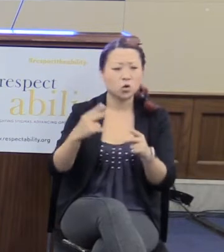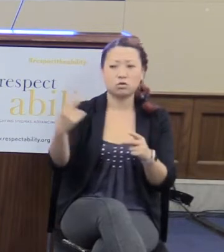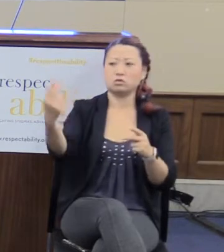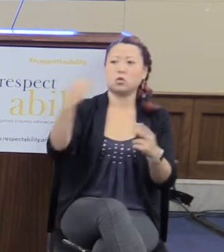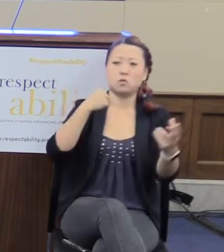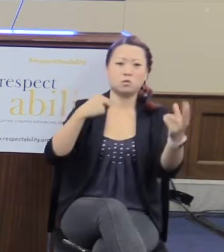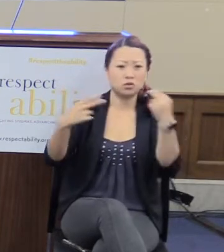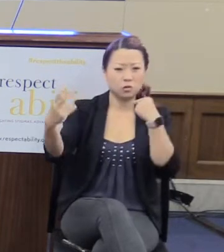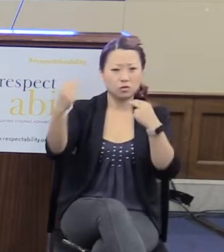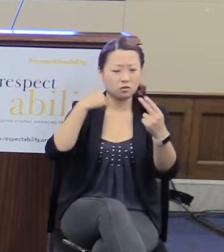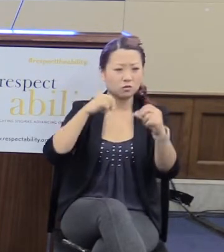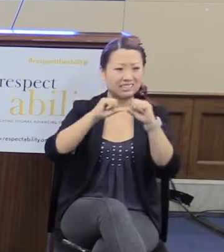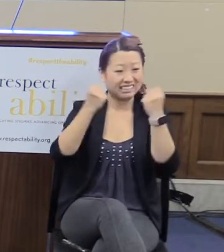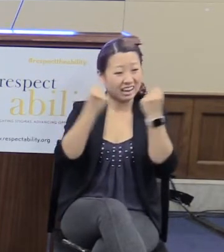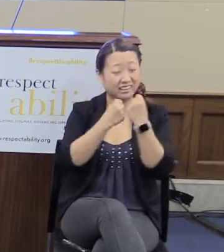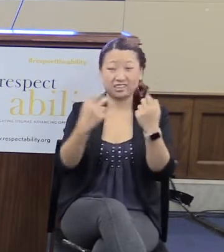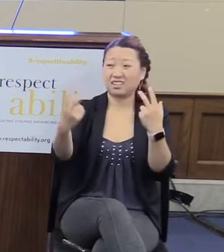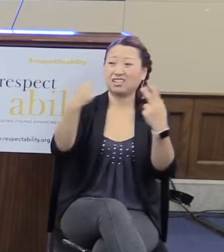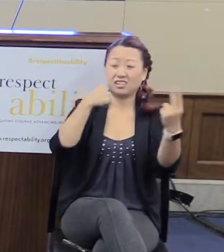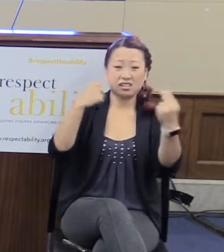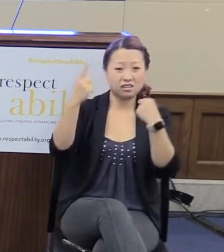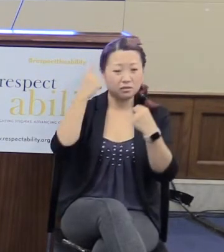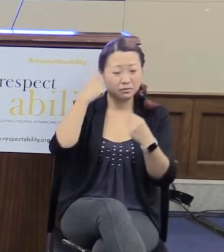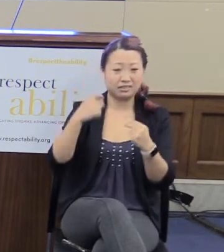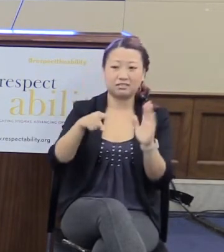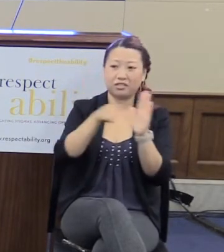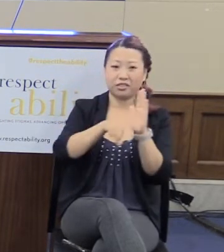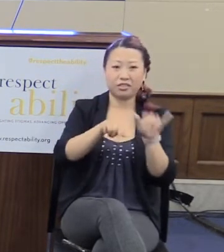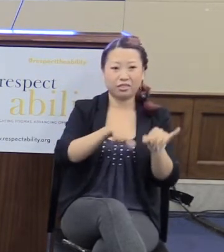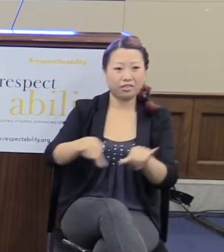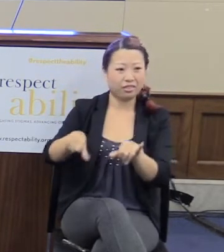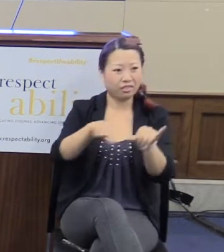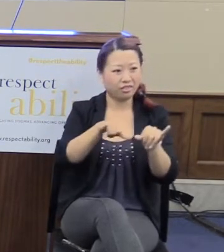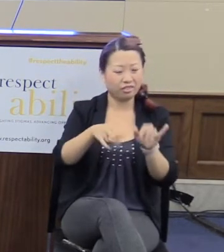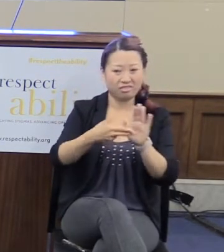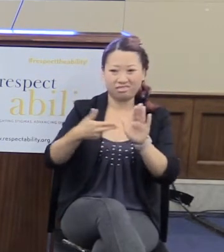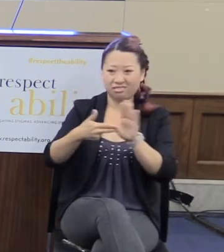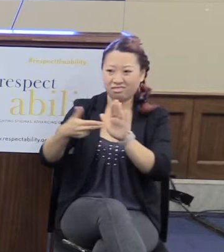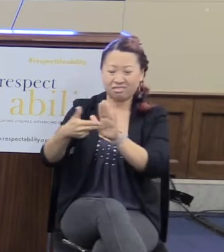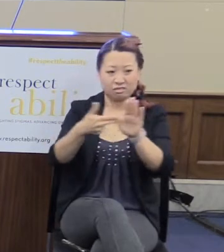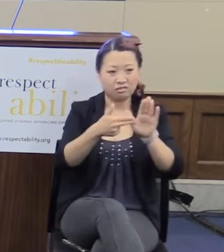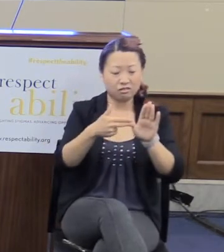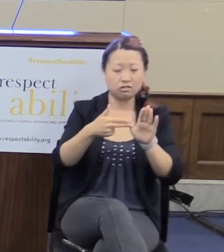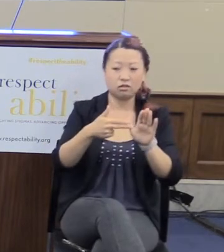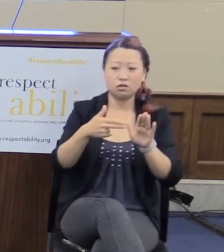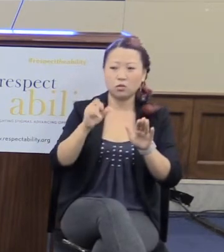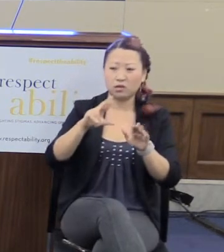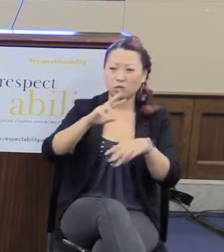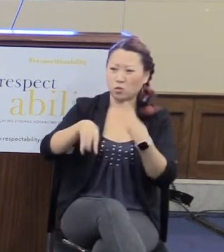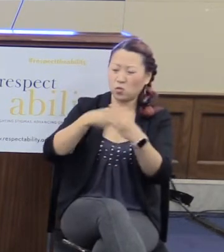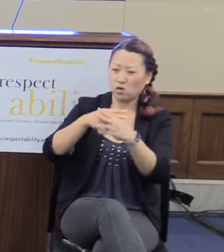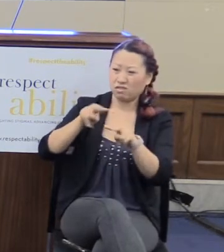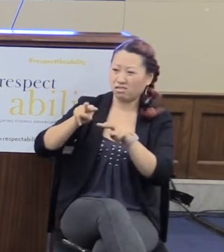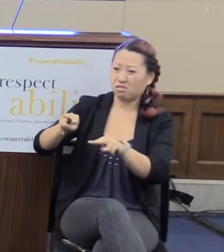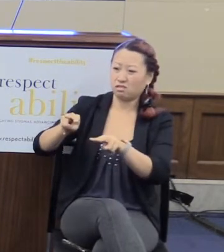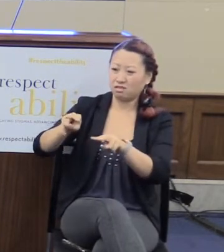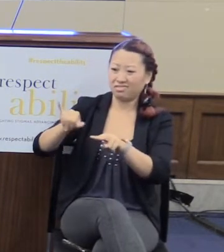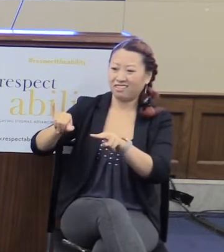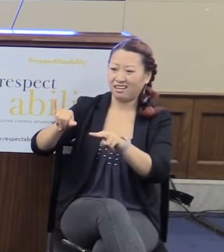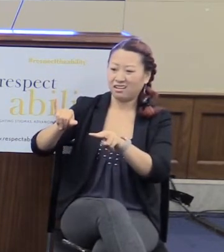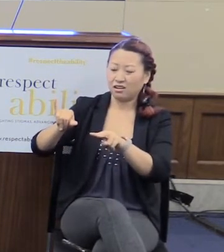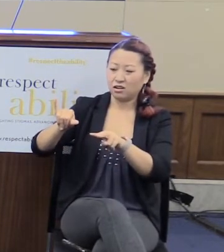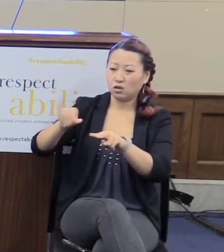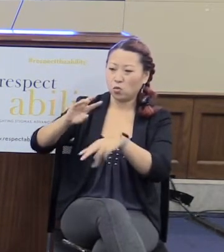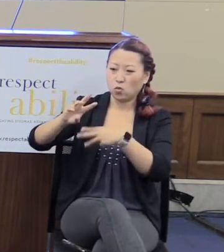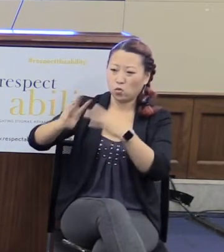by society because of the stigmas and by the world that is not made for